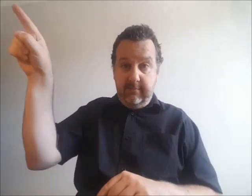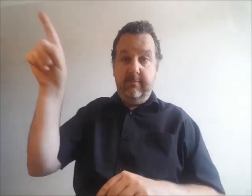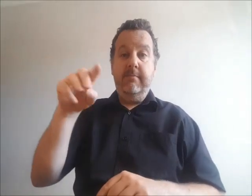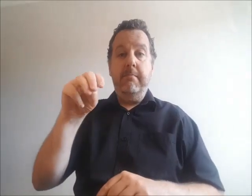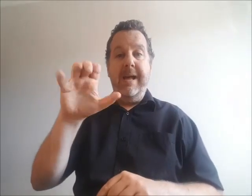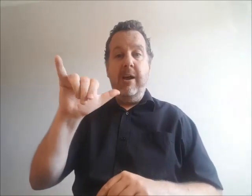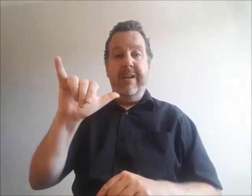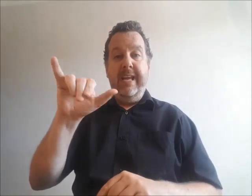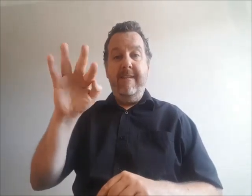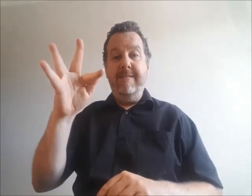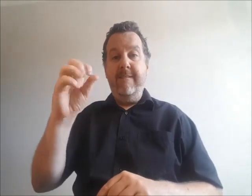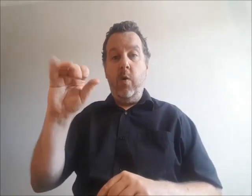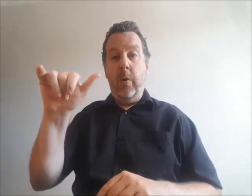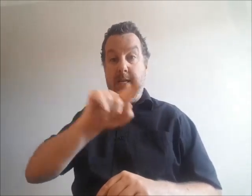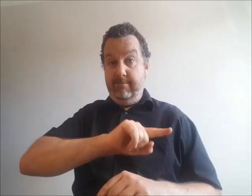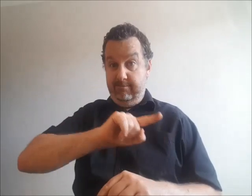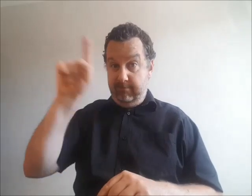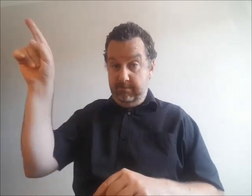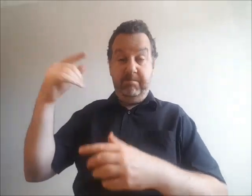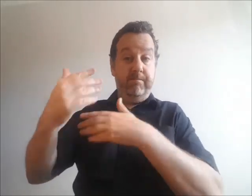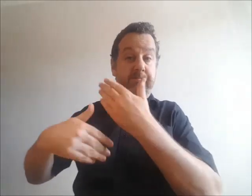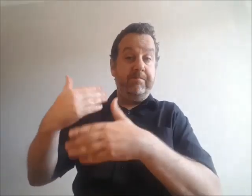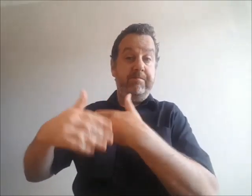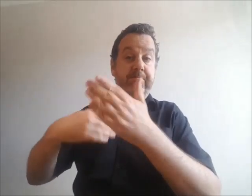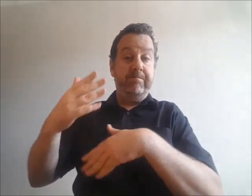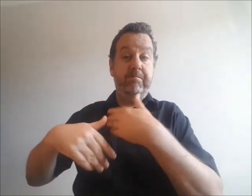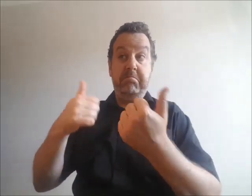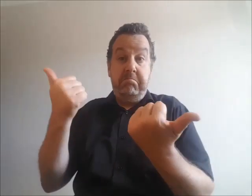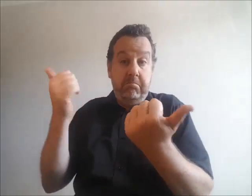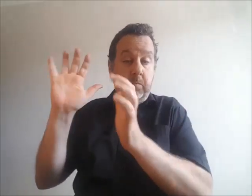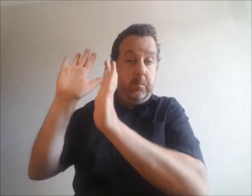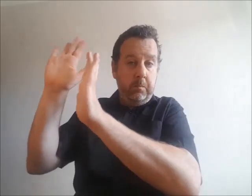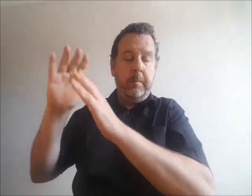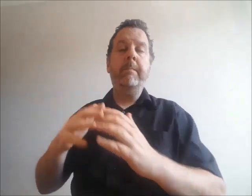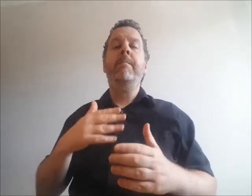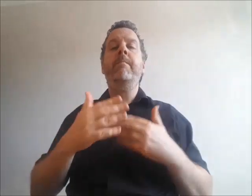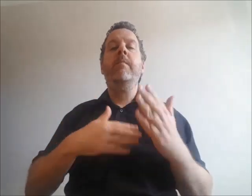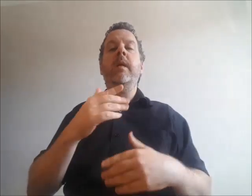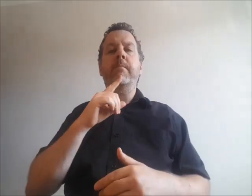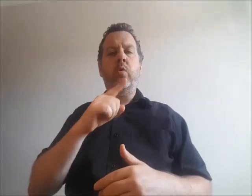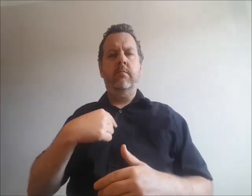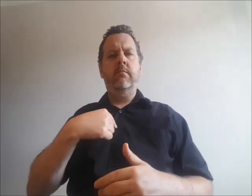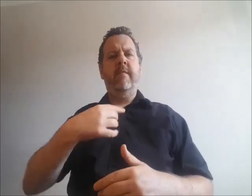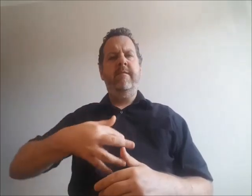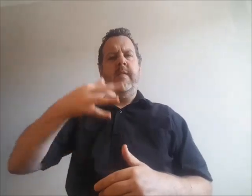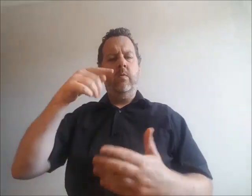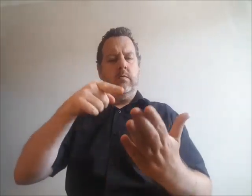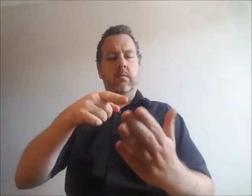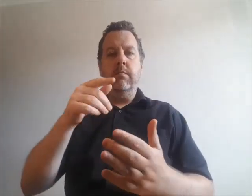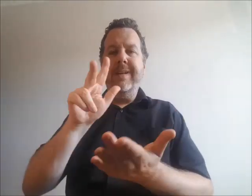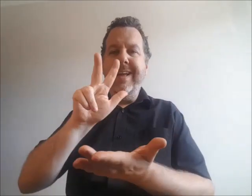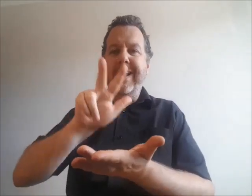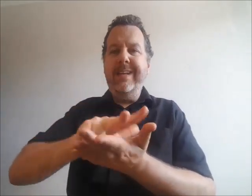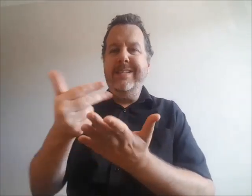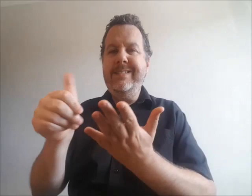to St Mary's in Cabra in Dublin and be educated. So she was being educated in Dublin at the time.